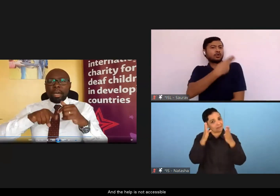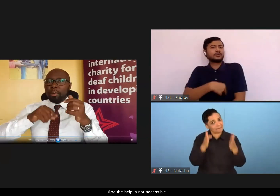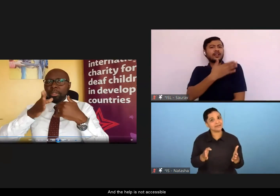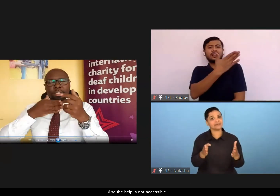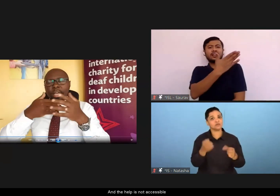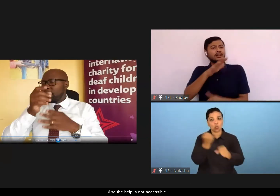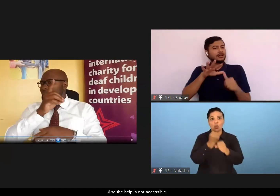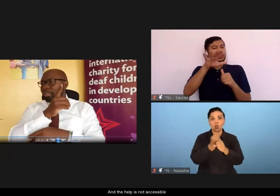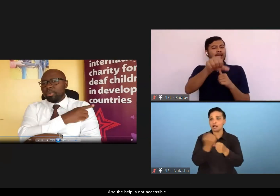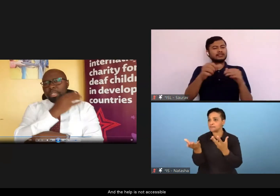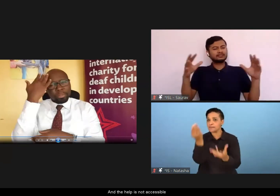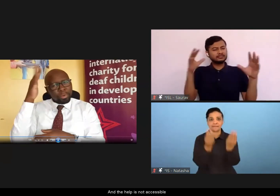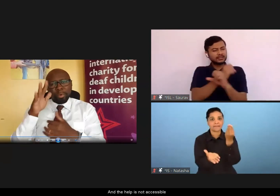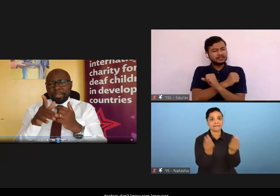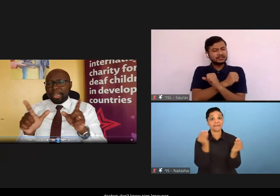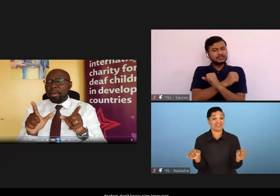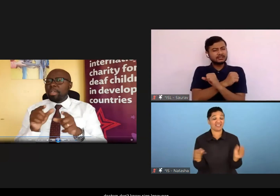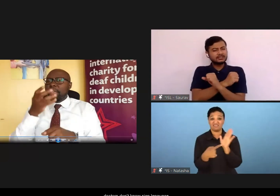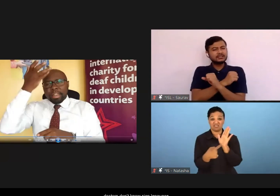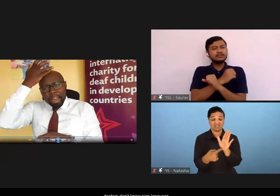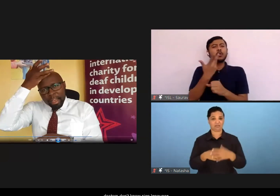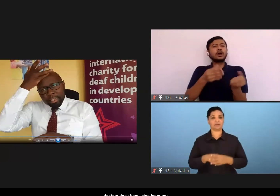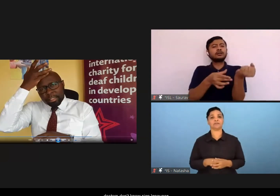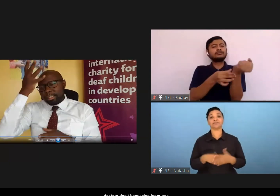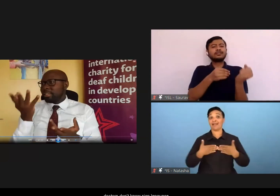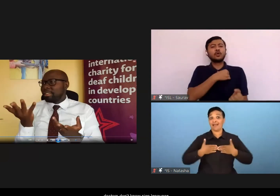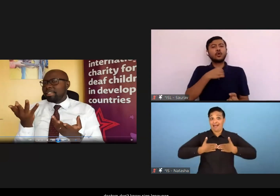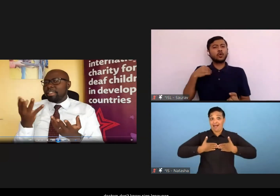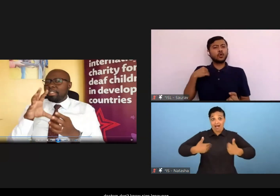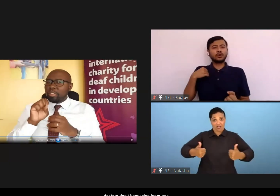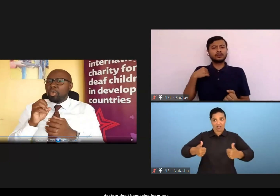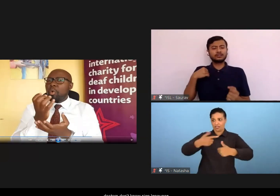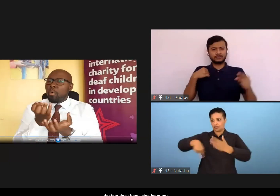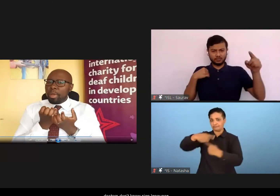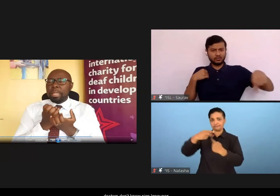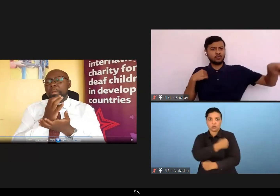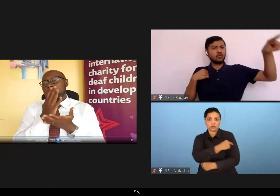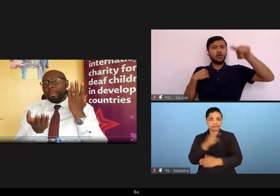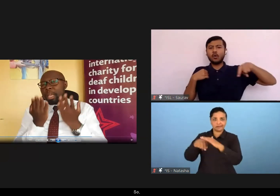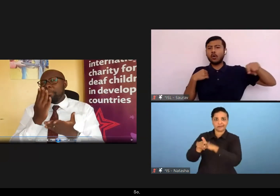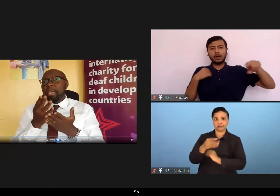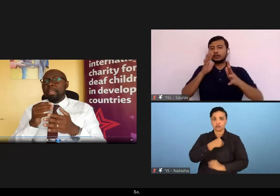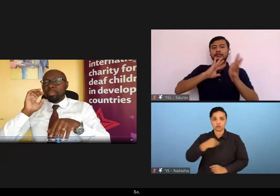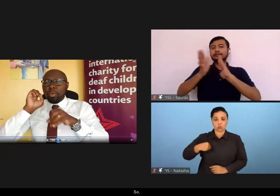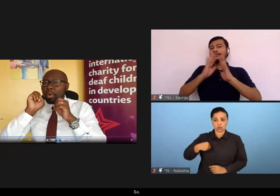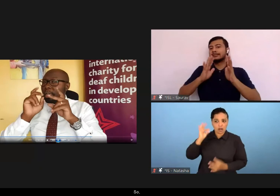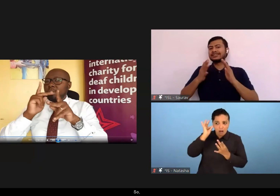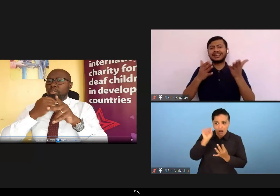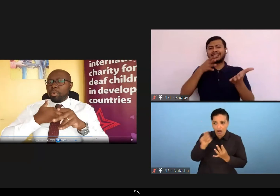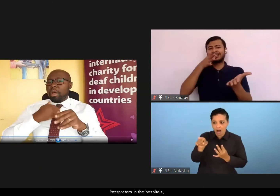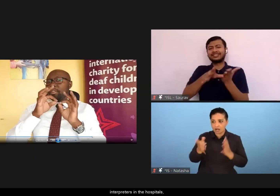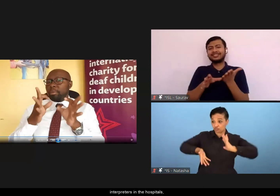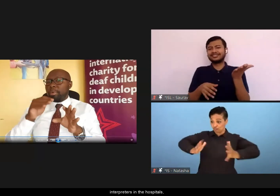because doctors cannot sign. Doctors don't know sign language. The nurses too. So